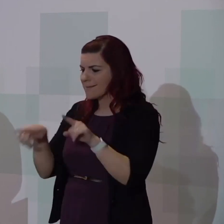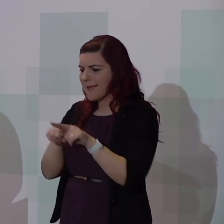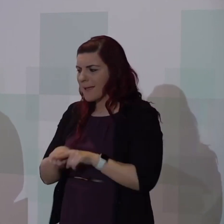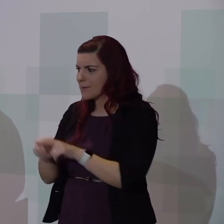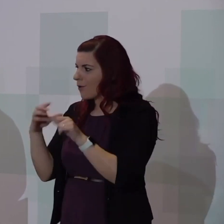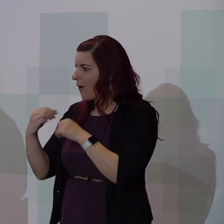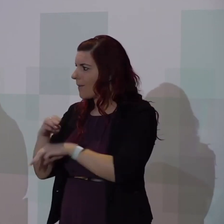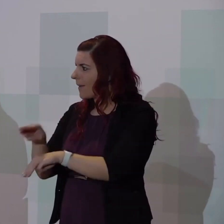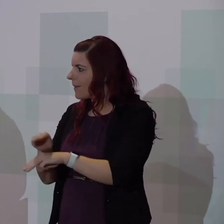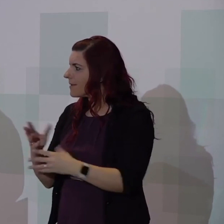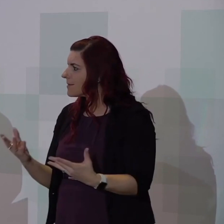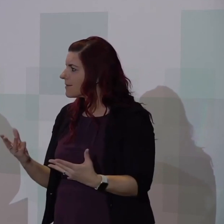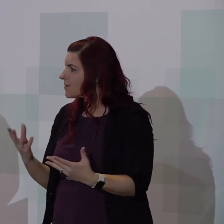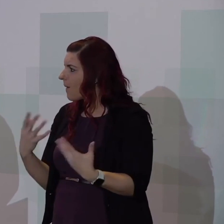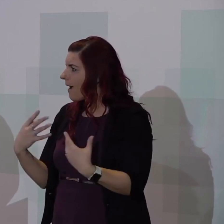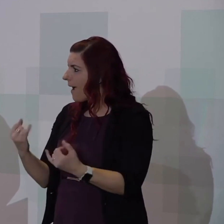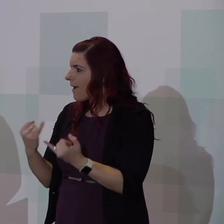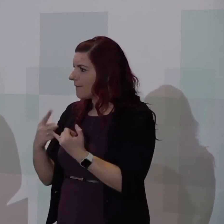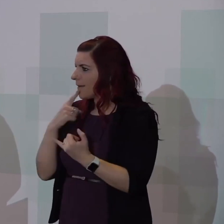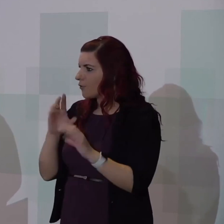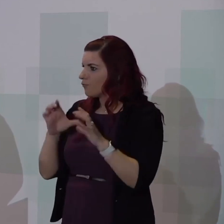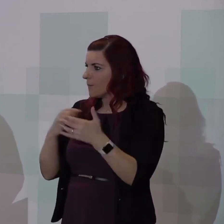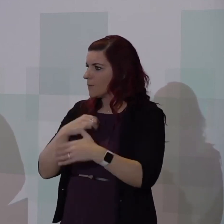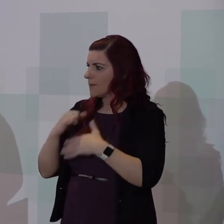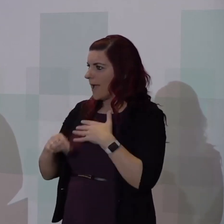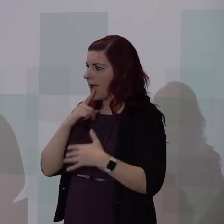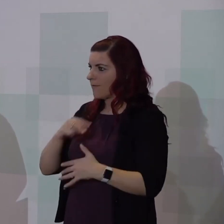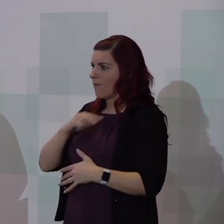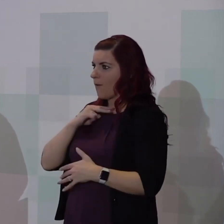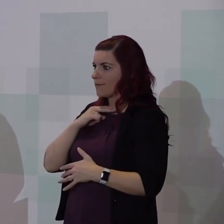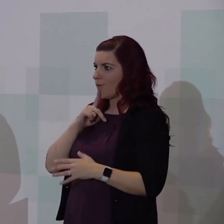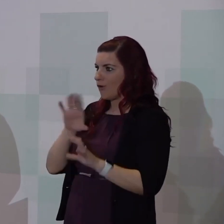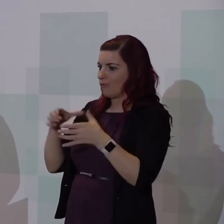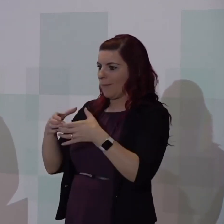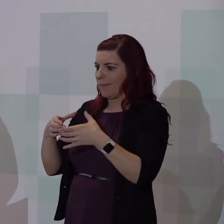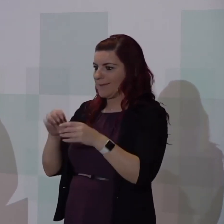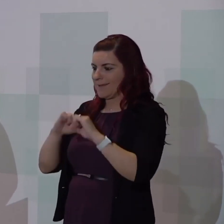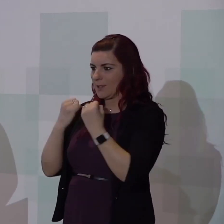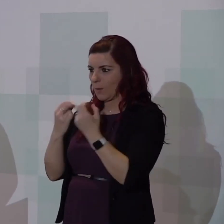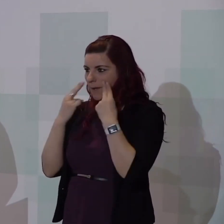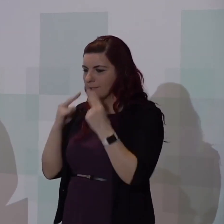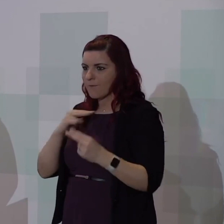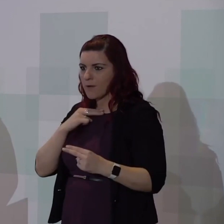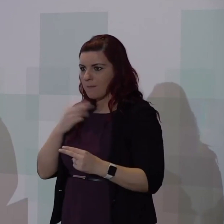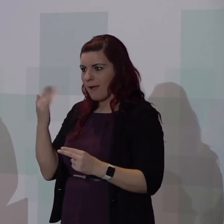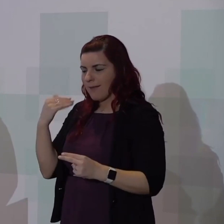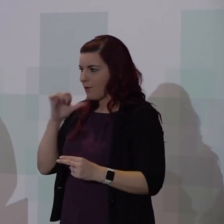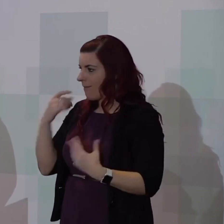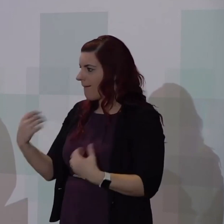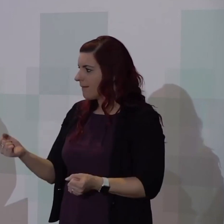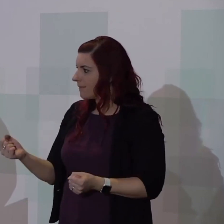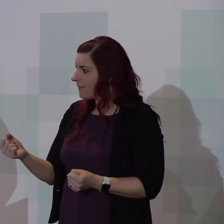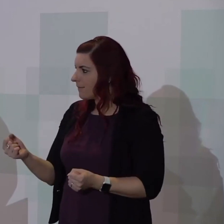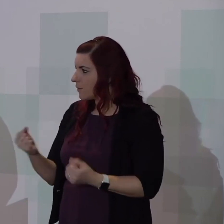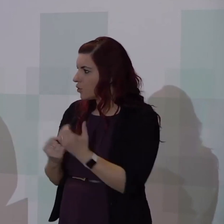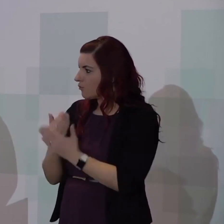have a voice today for a cohort of society who are voiceless most of the time. A description of the Irish Constitution from